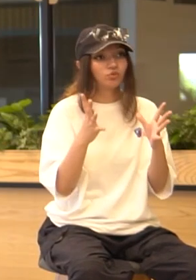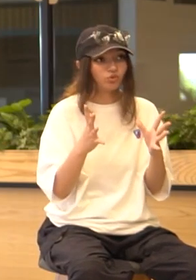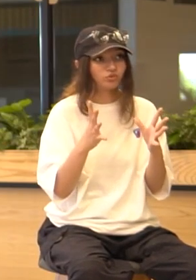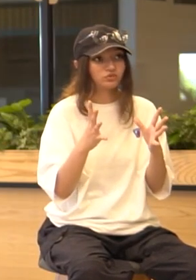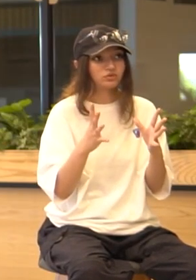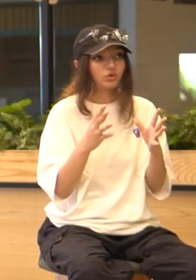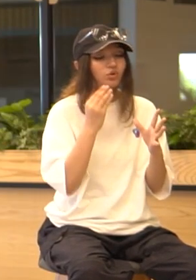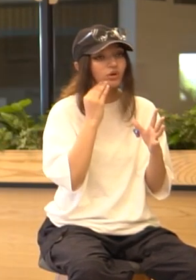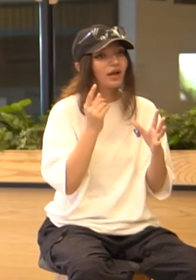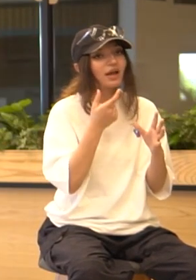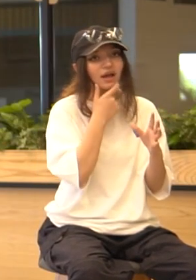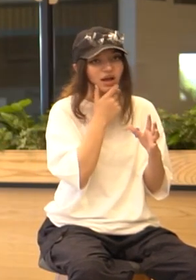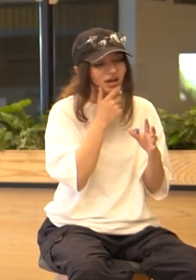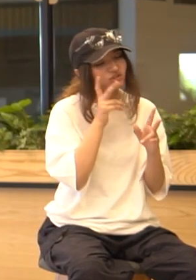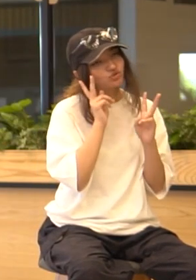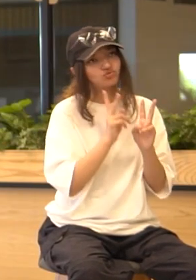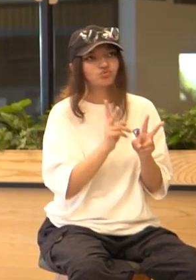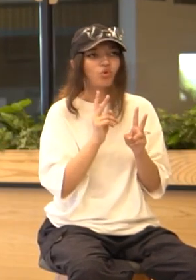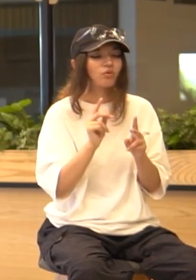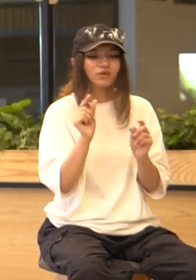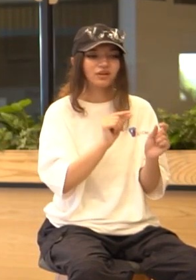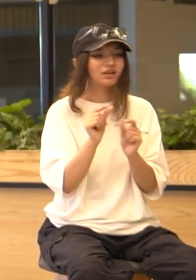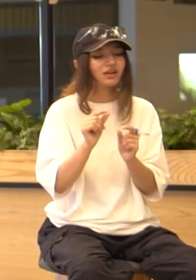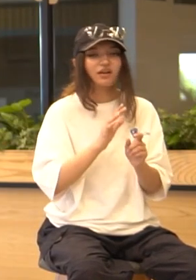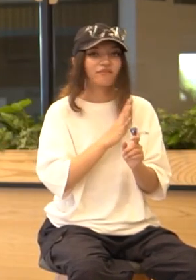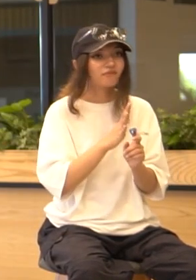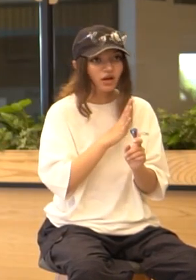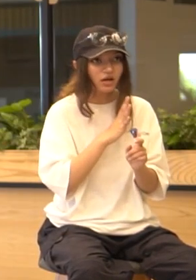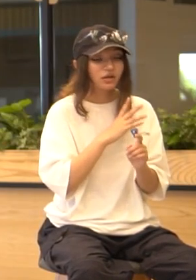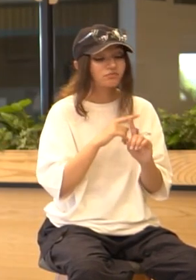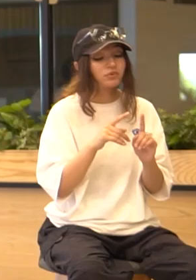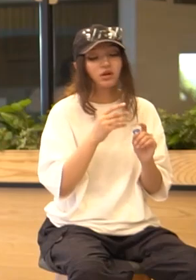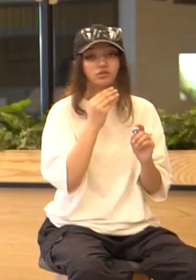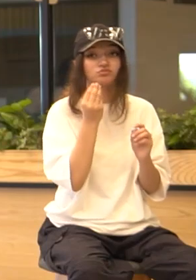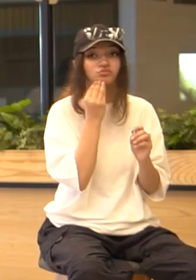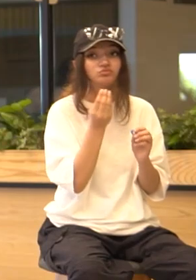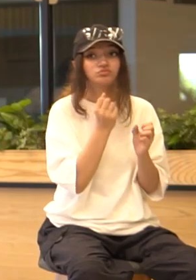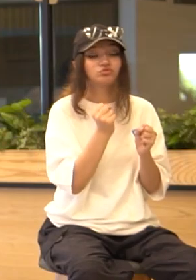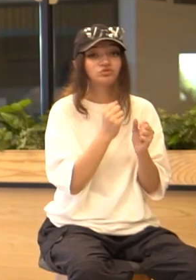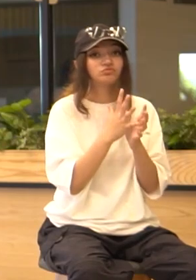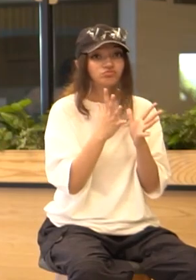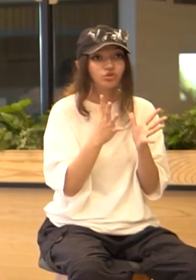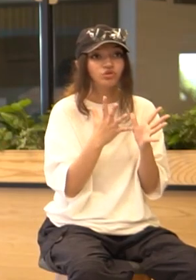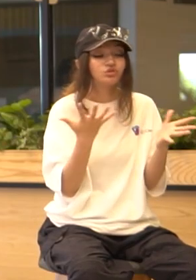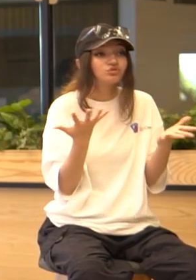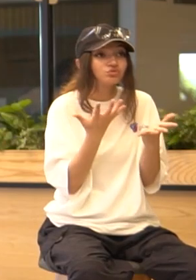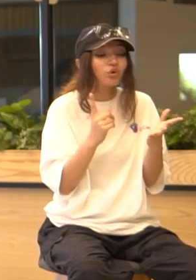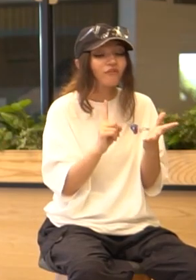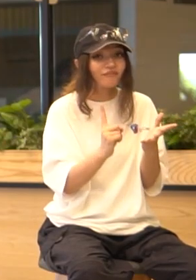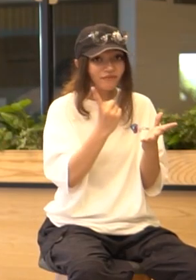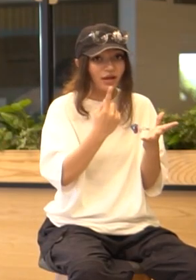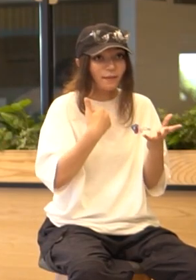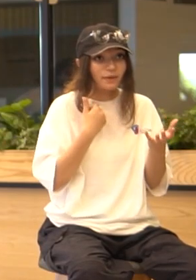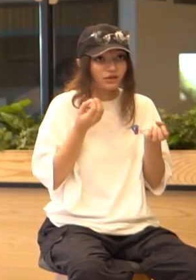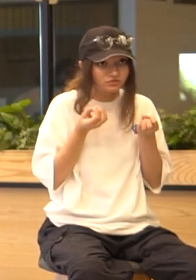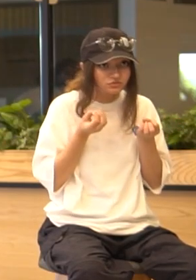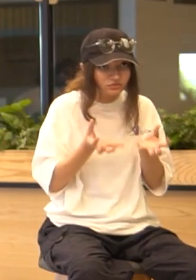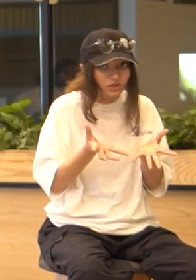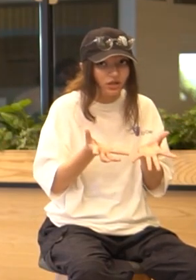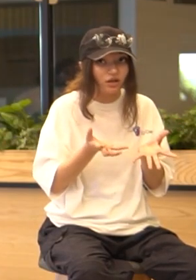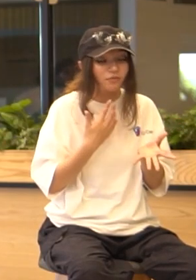more complicated than English in that manner. So when I started with it, it was